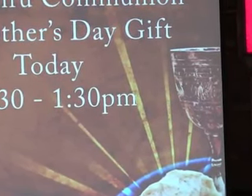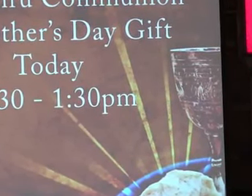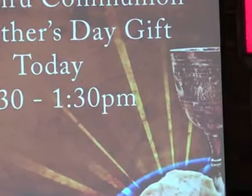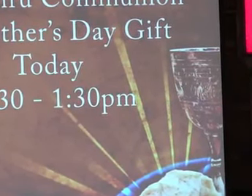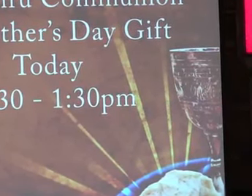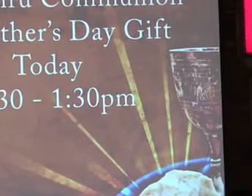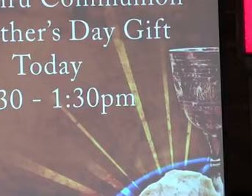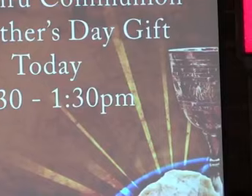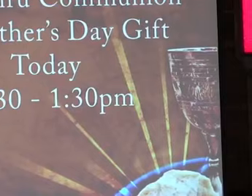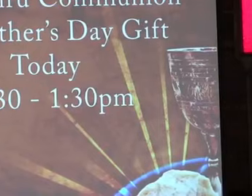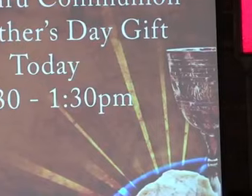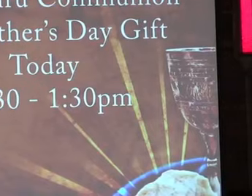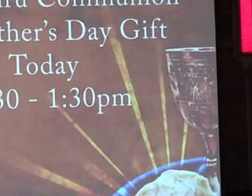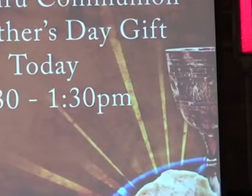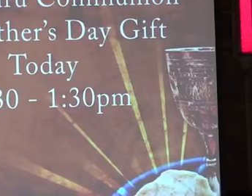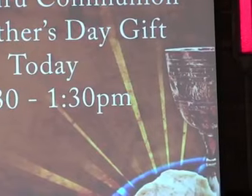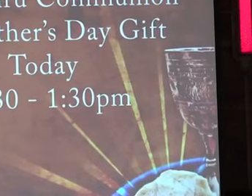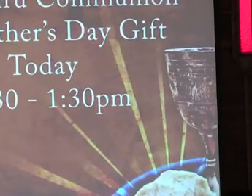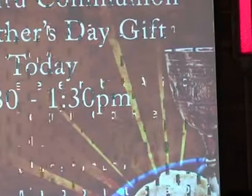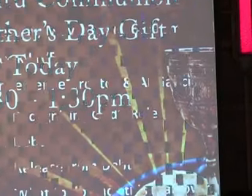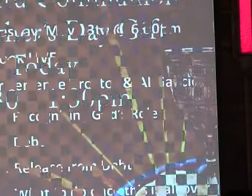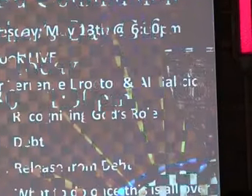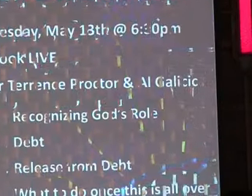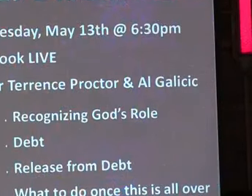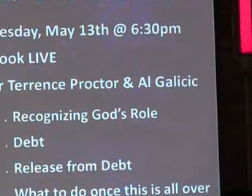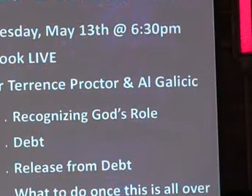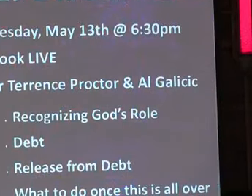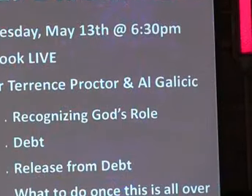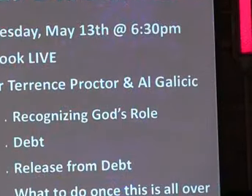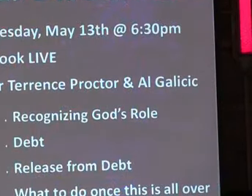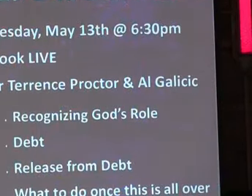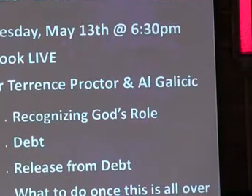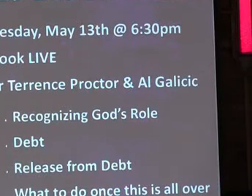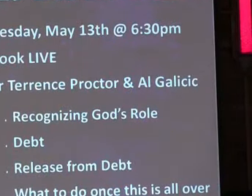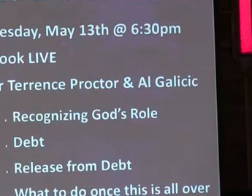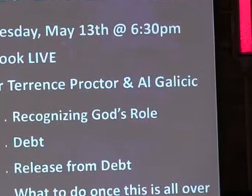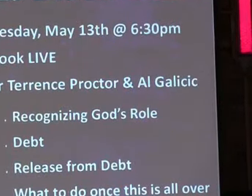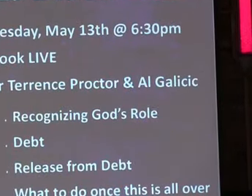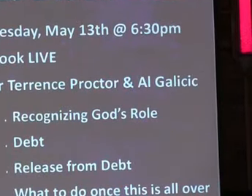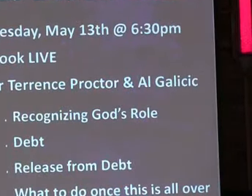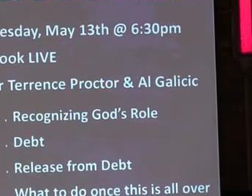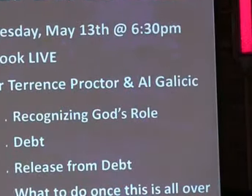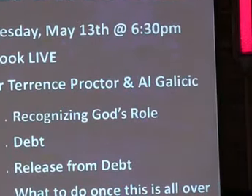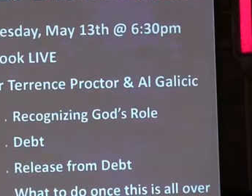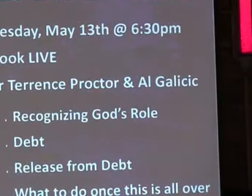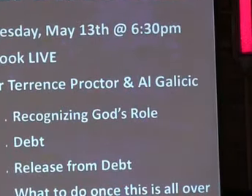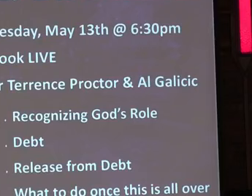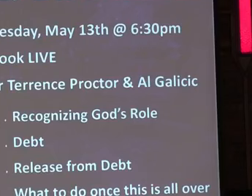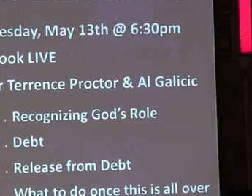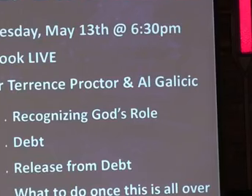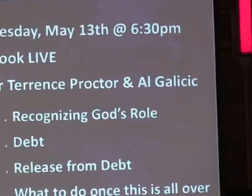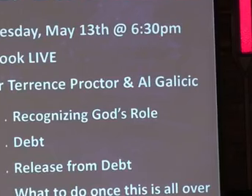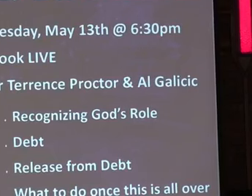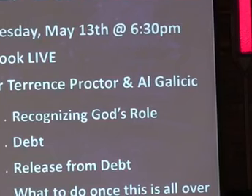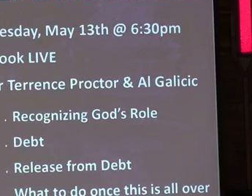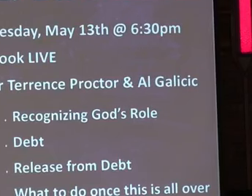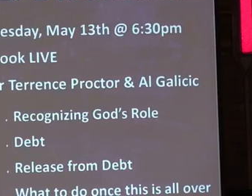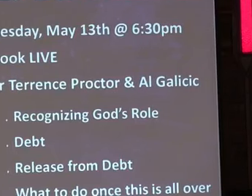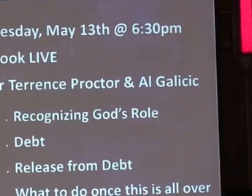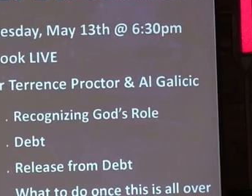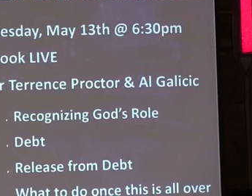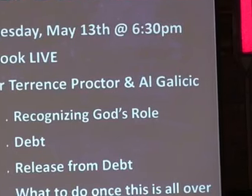to watch on Wednesday from 6:30 to 7:30 as Pastor Proctor